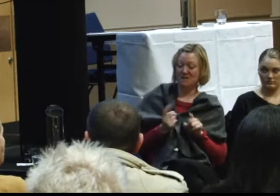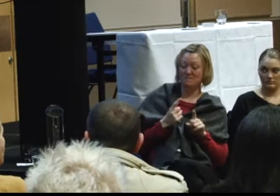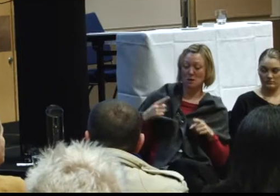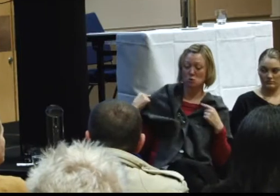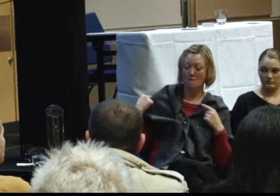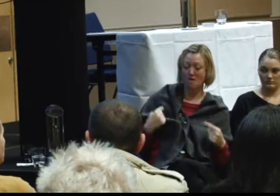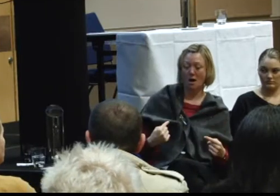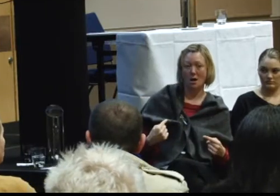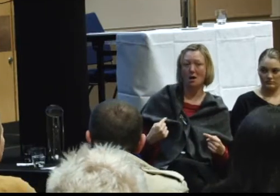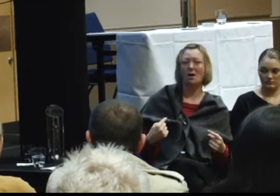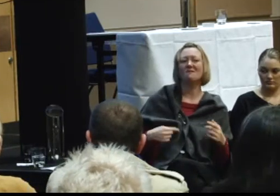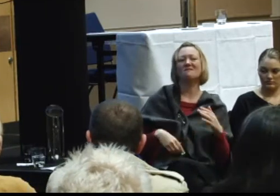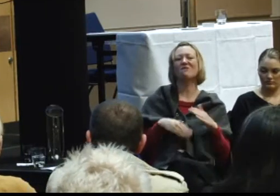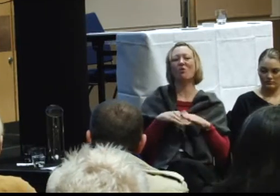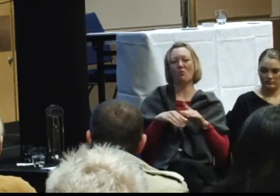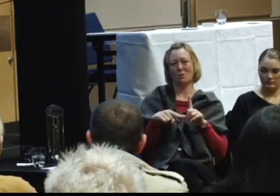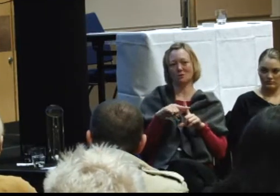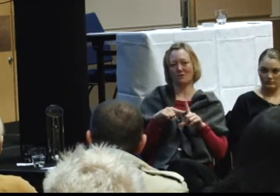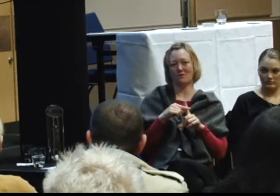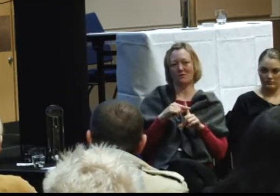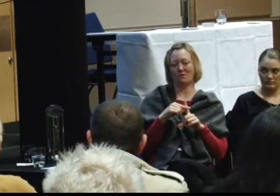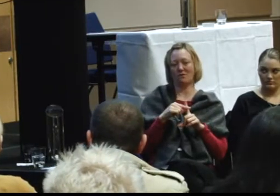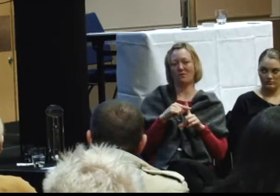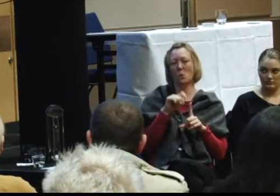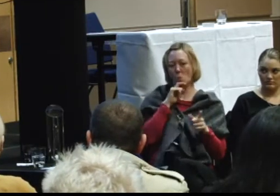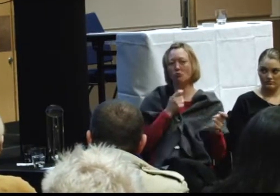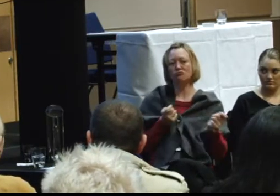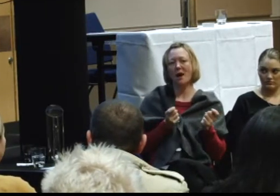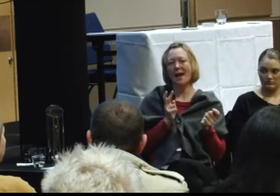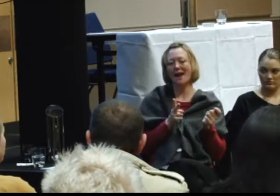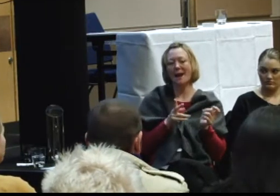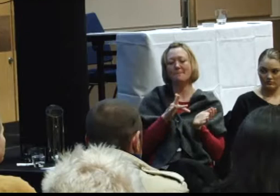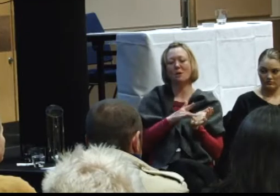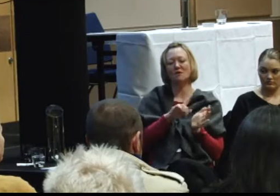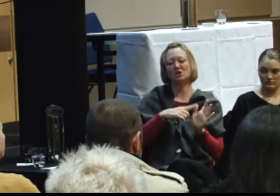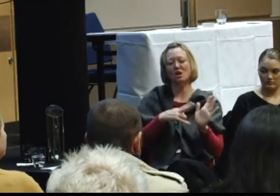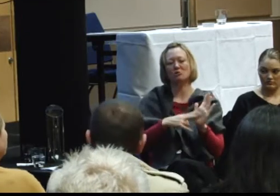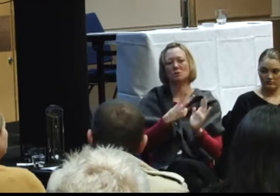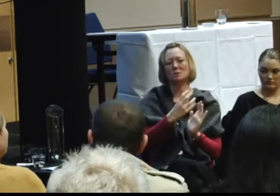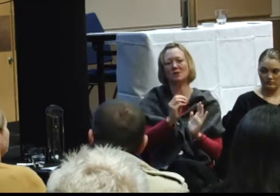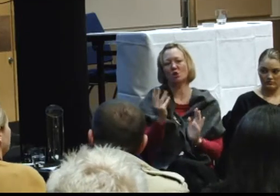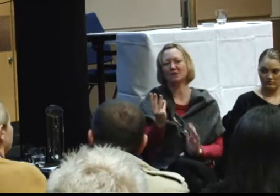been entirely positive. And we'll be running it again mid-January